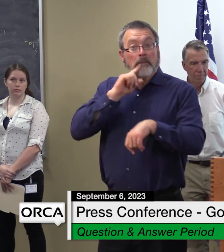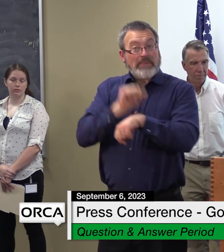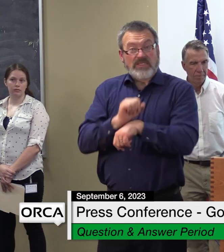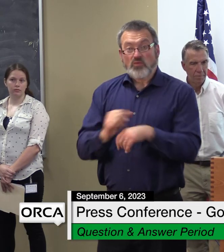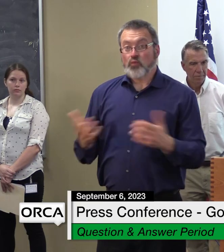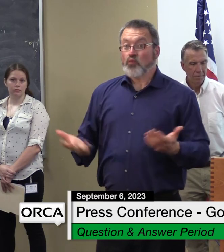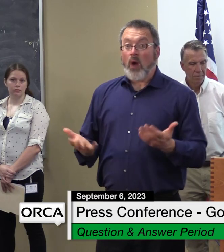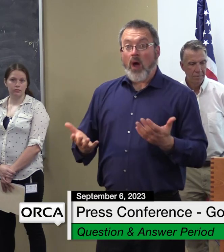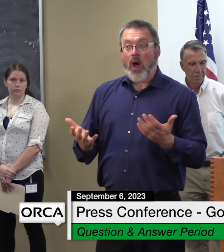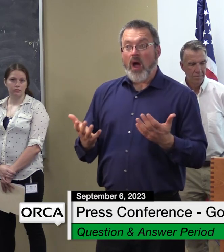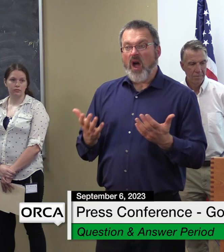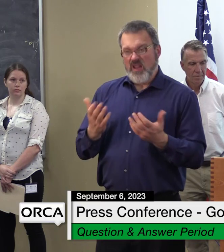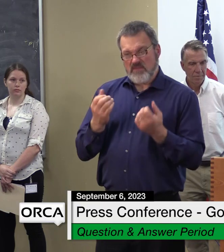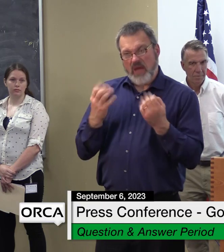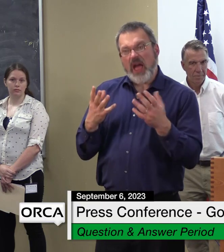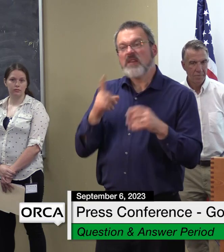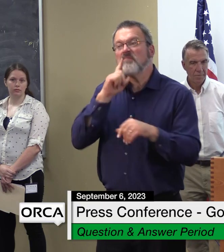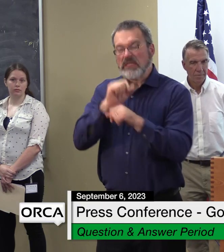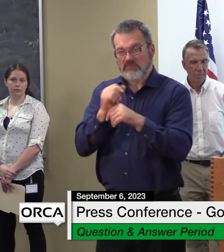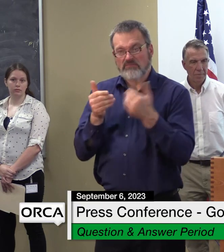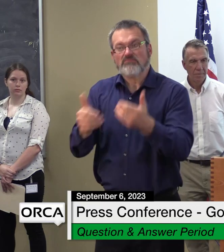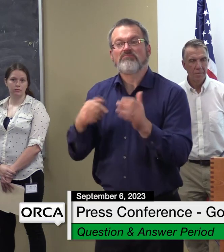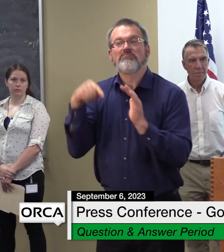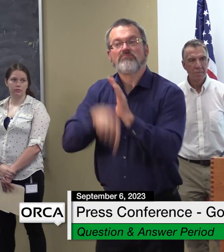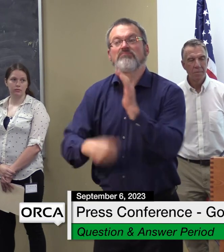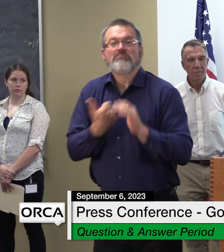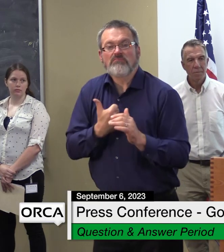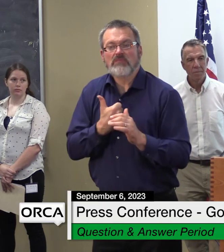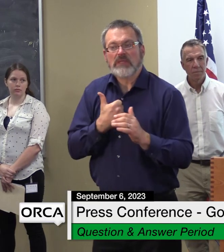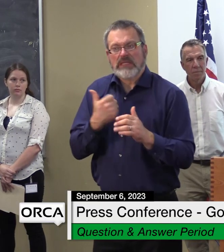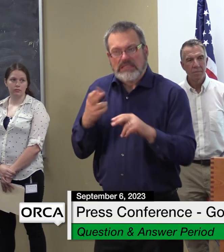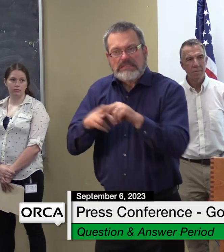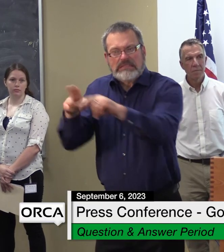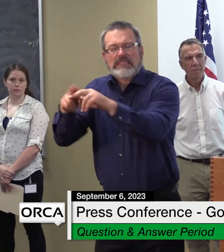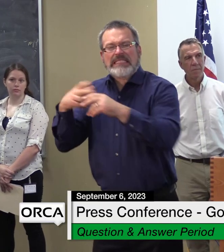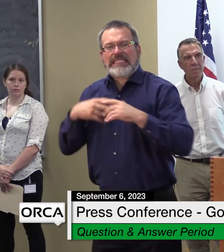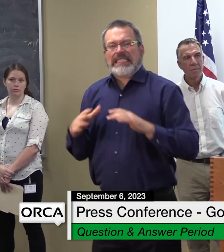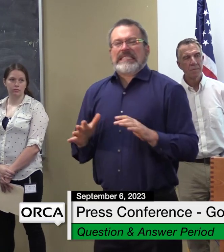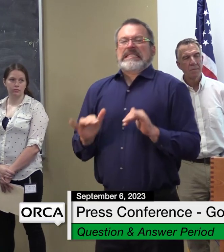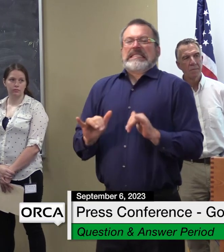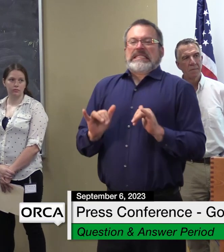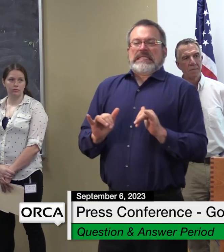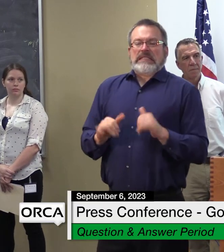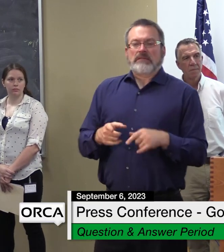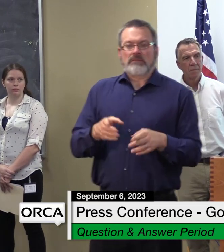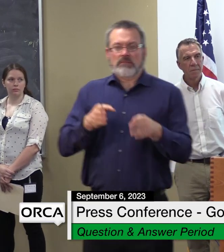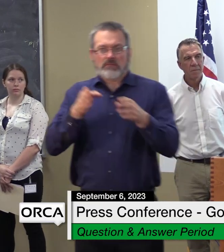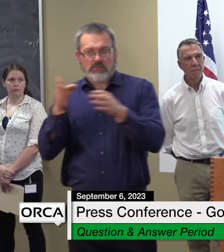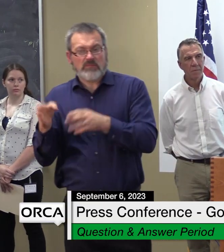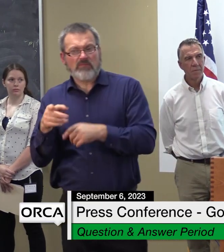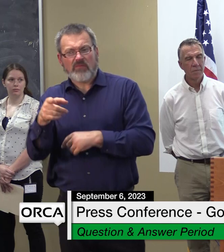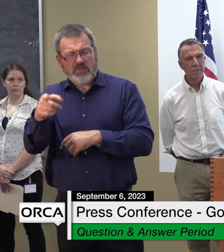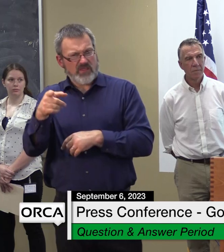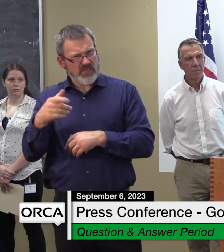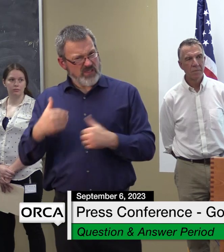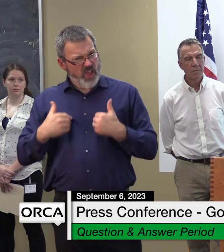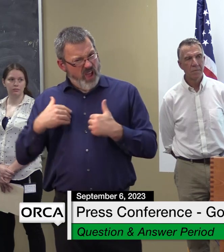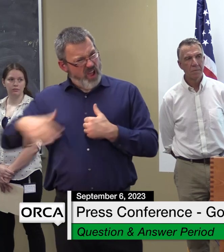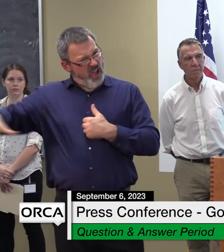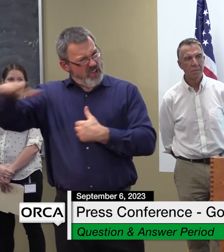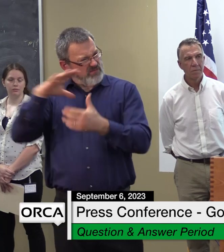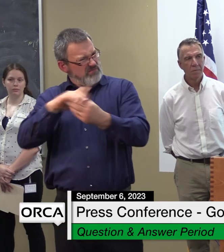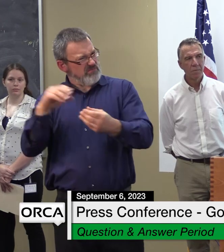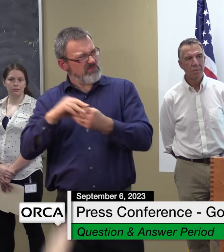ultimate indications. Why are the youth saying that? What are the triggers? Understanding why someone's mental health